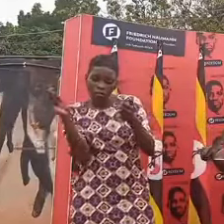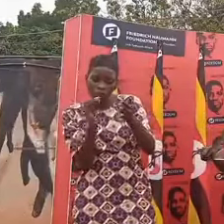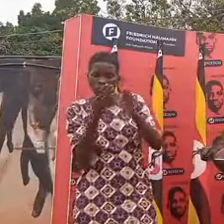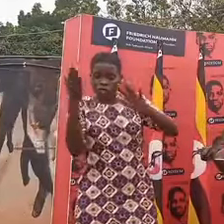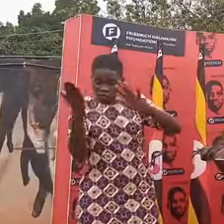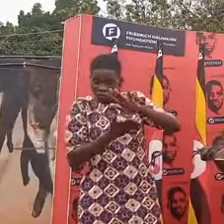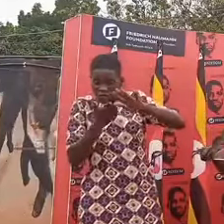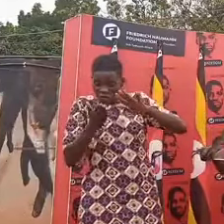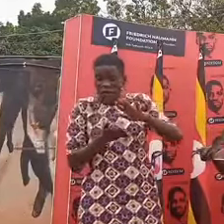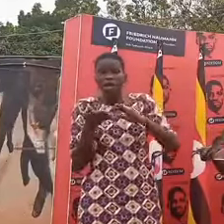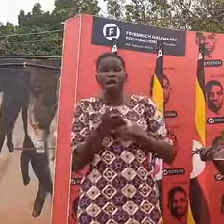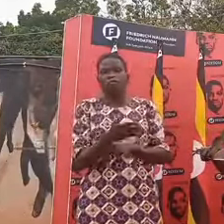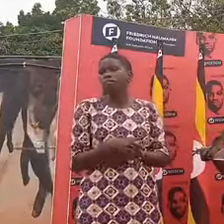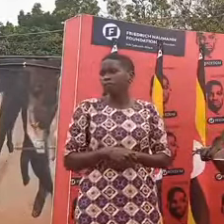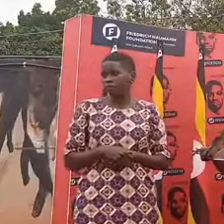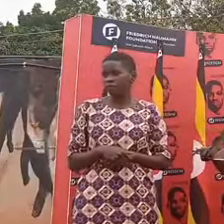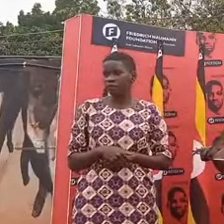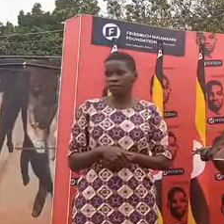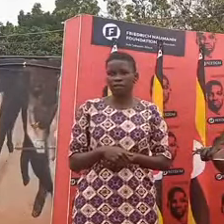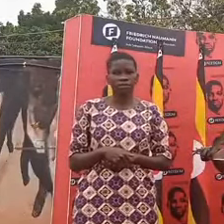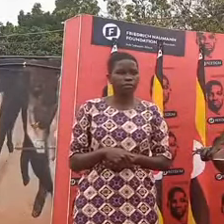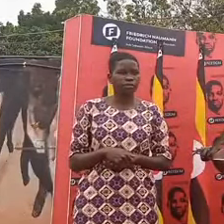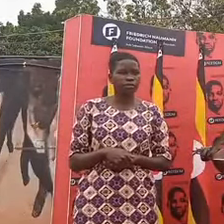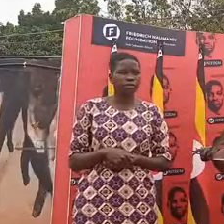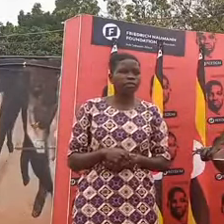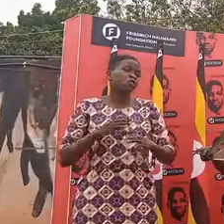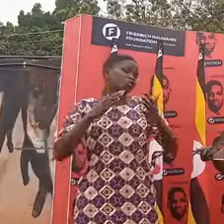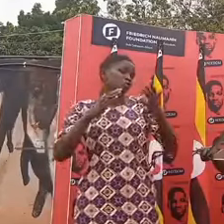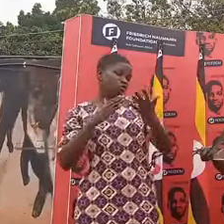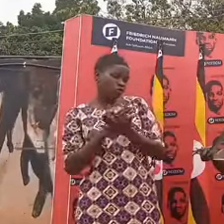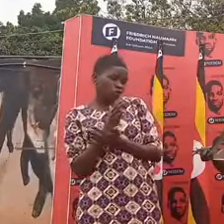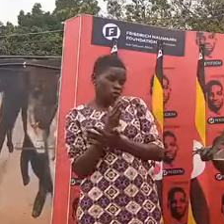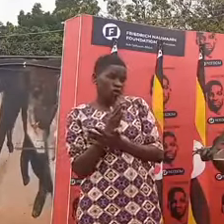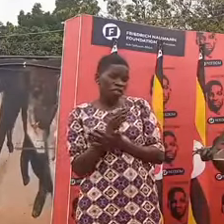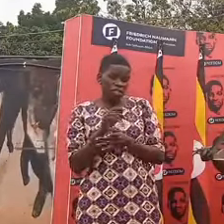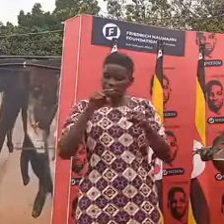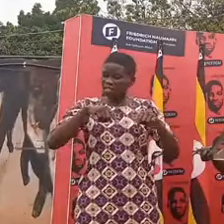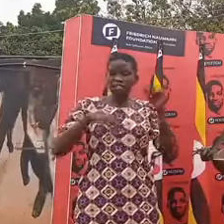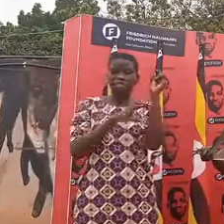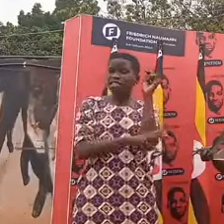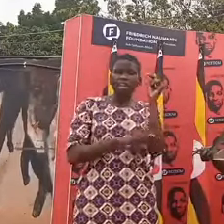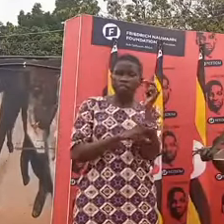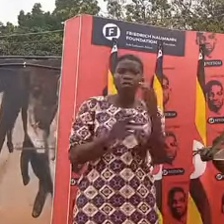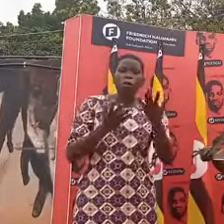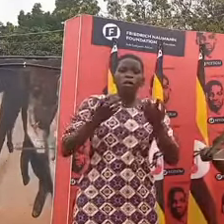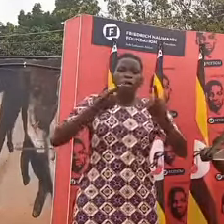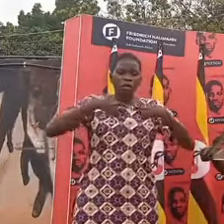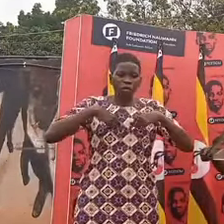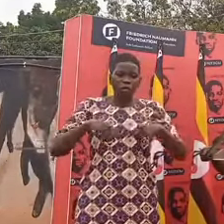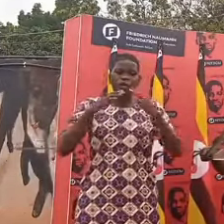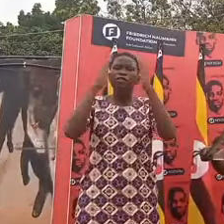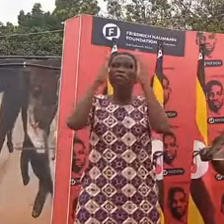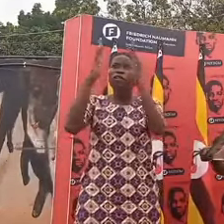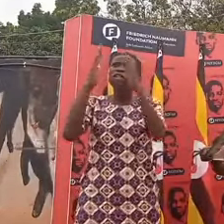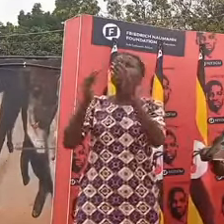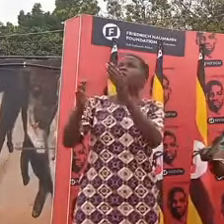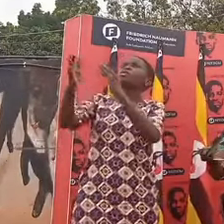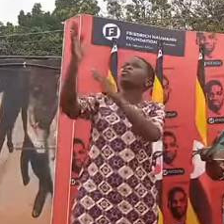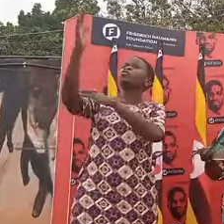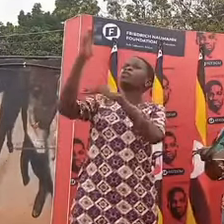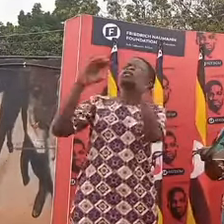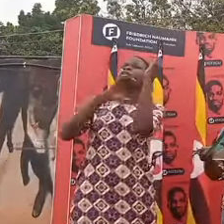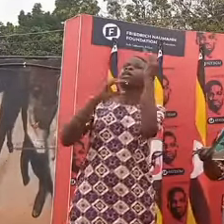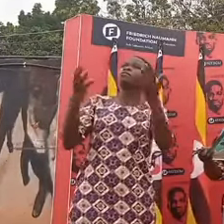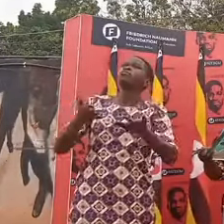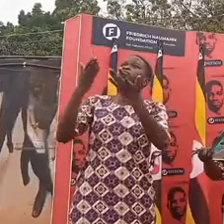How unfortunate that in a country dedicated to God, it is a